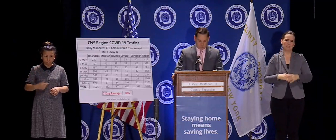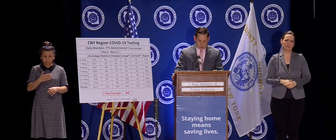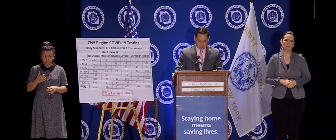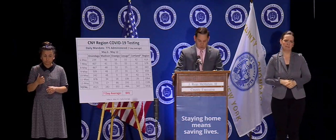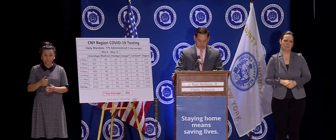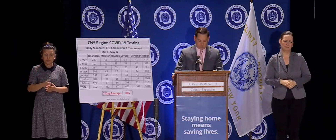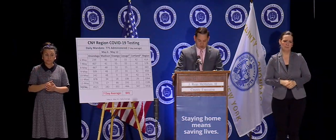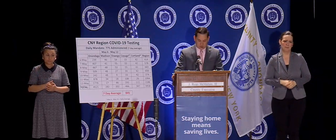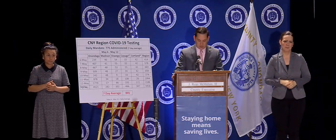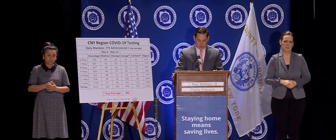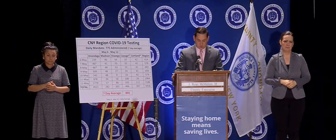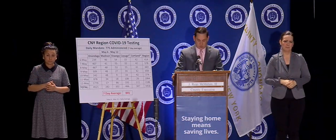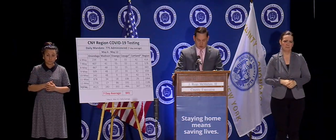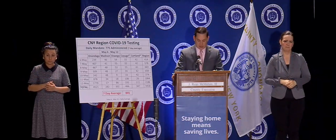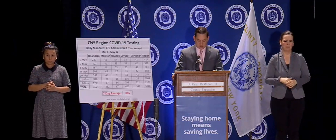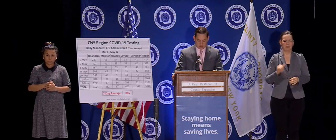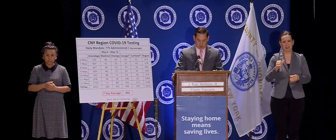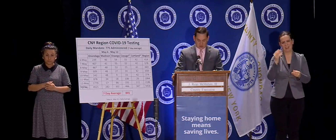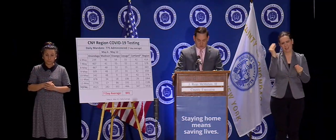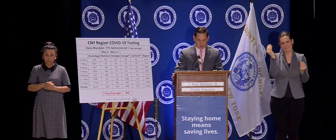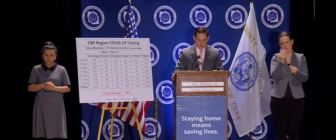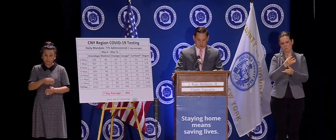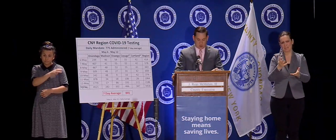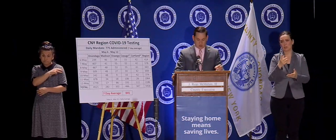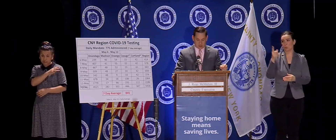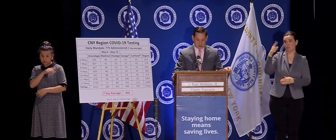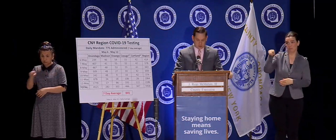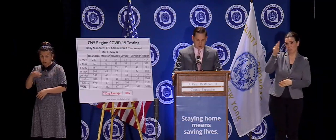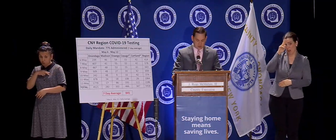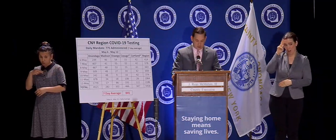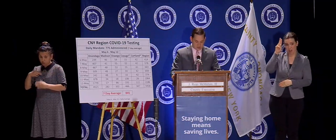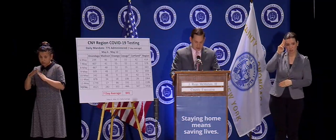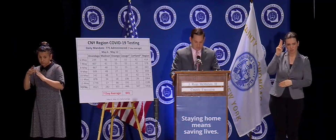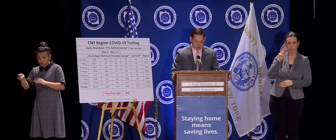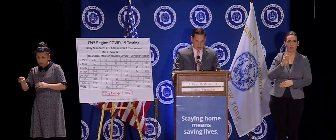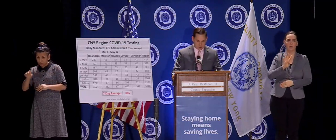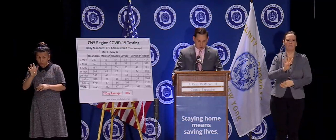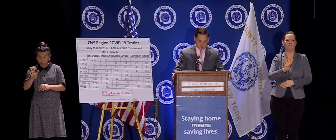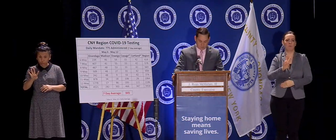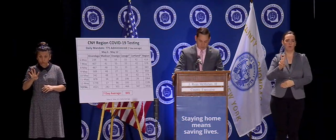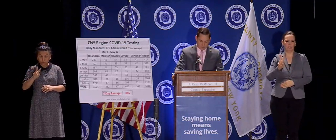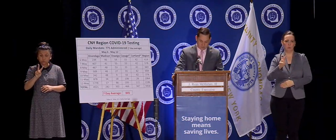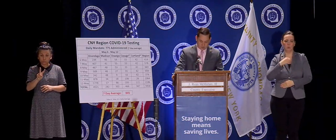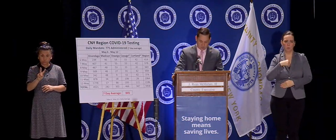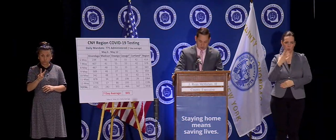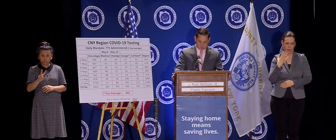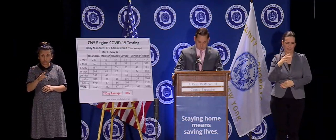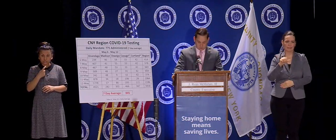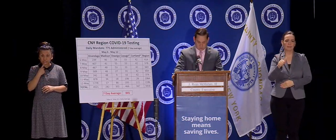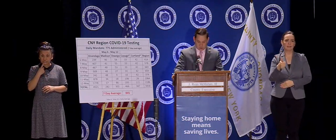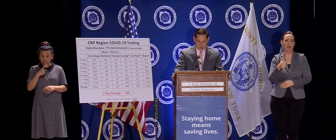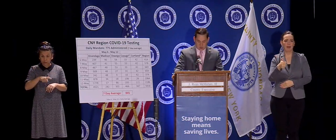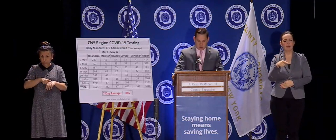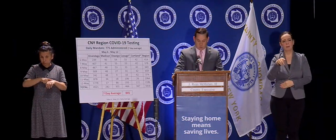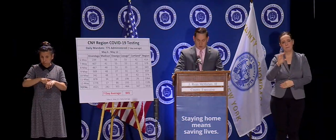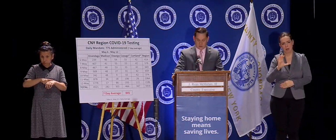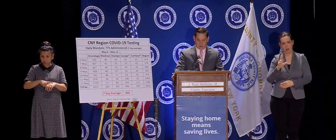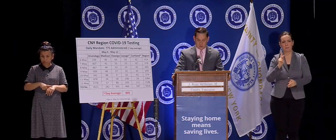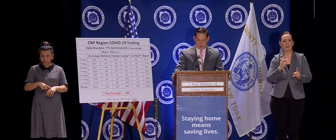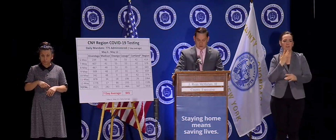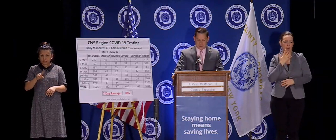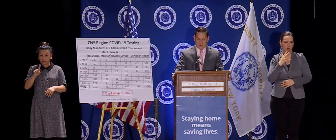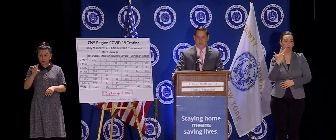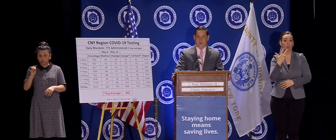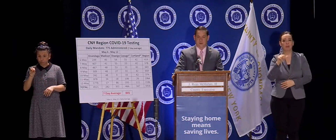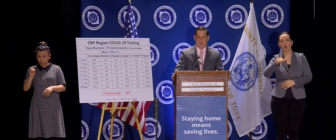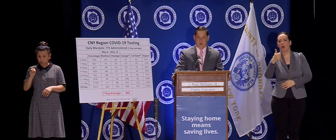A little bit more information on those who are hospitalized: 42 Caucasian, 10 African American, 3 of another race. 1